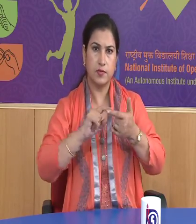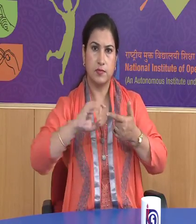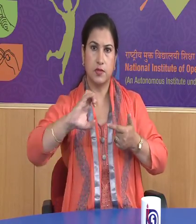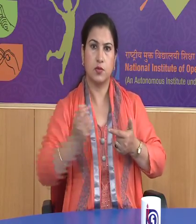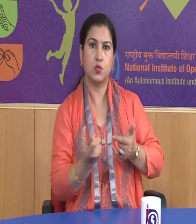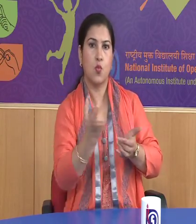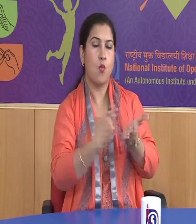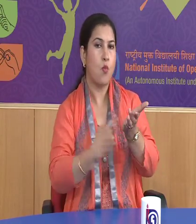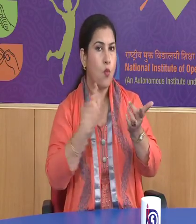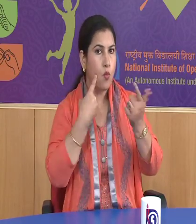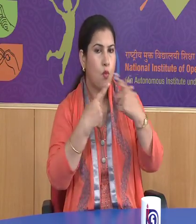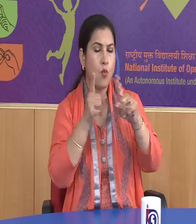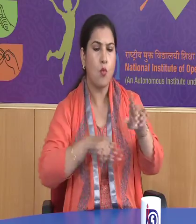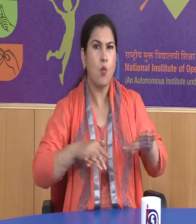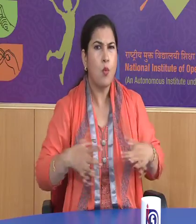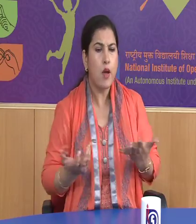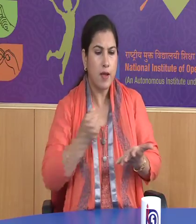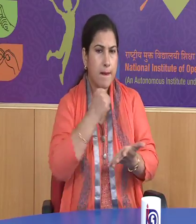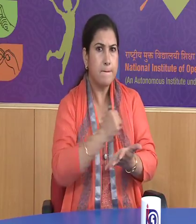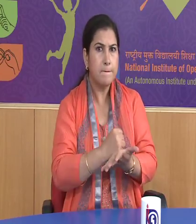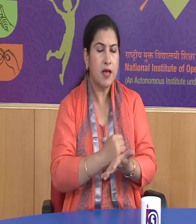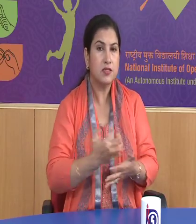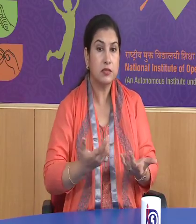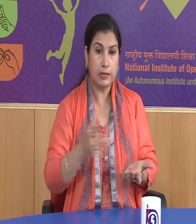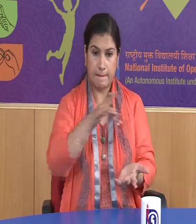is necessary for democracy.